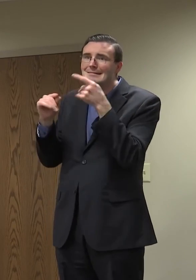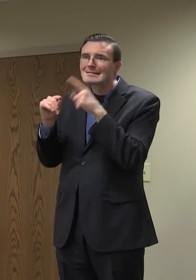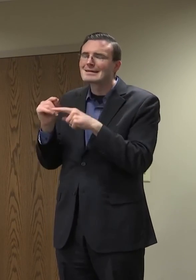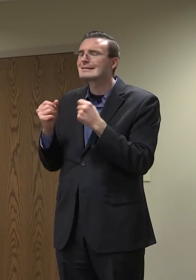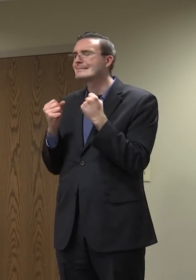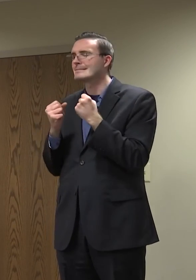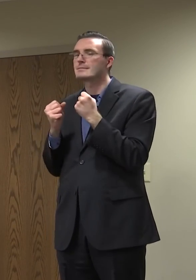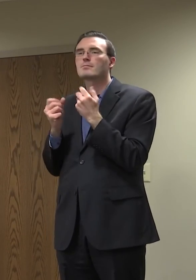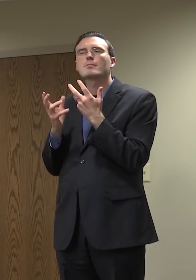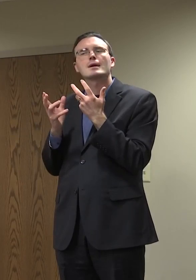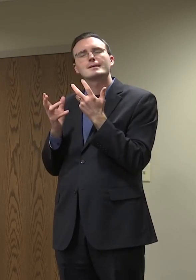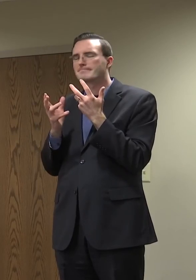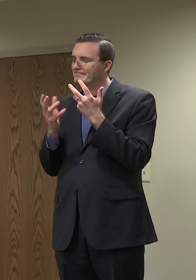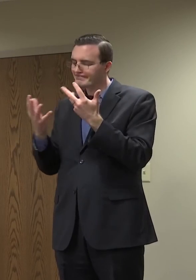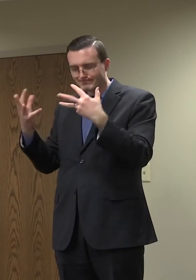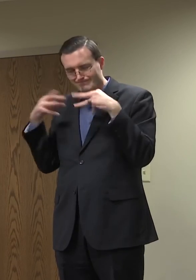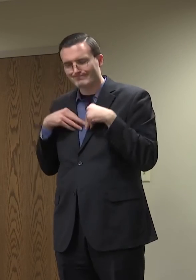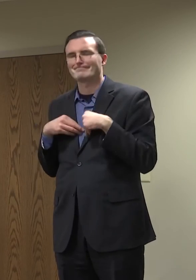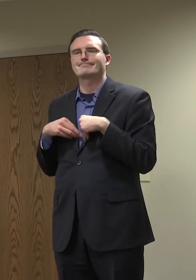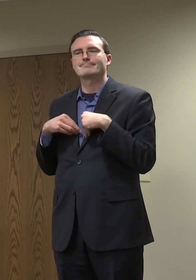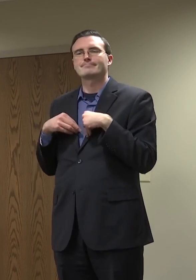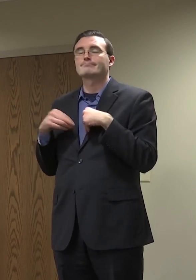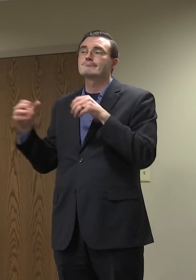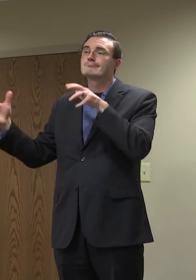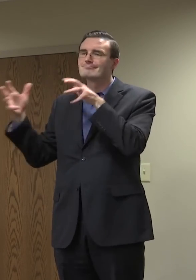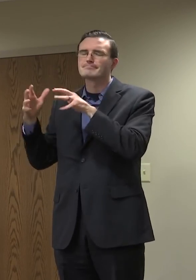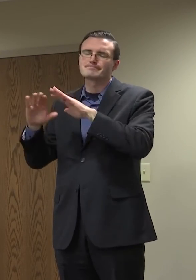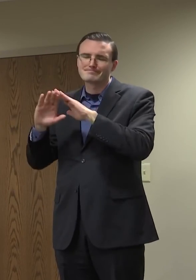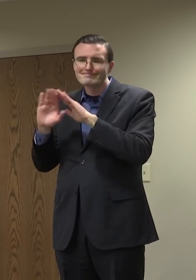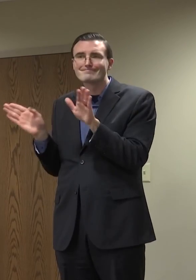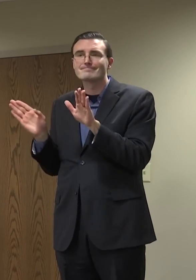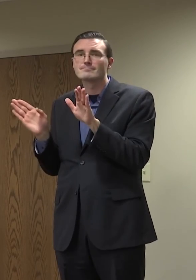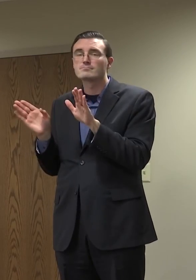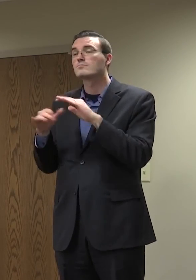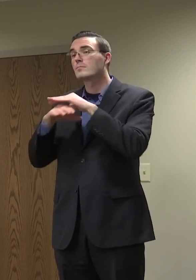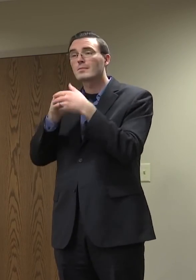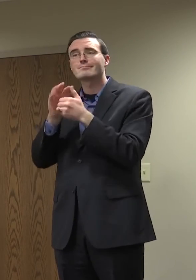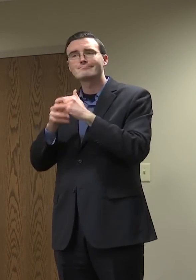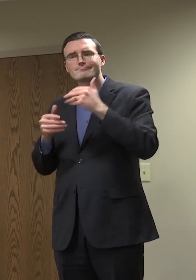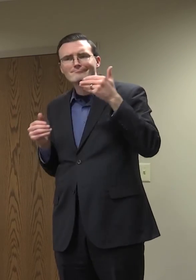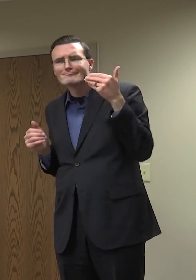wear our face covering and wash our hands frequently. And to those employees who are